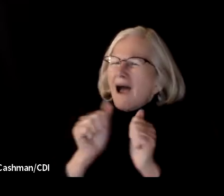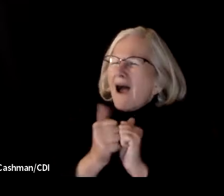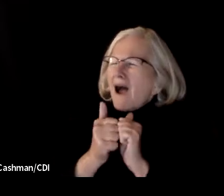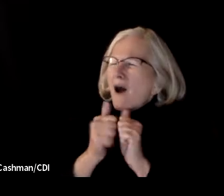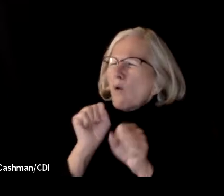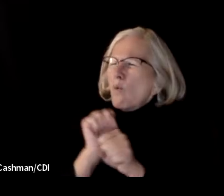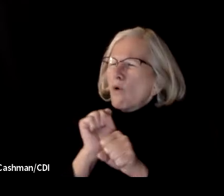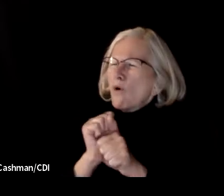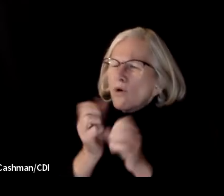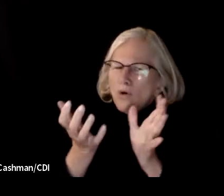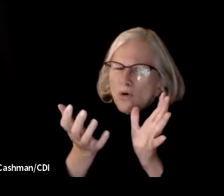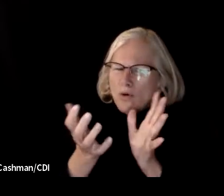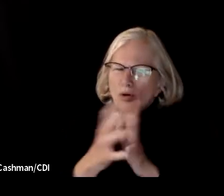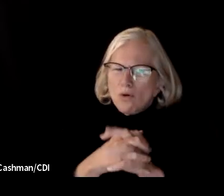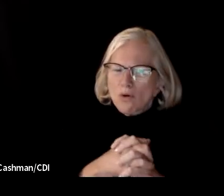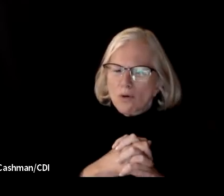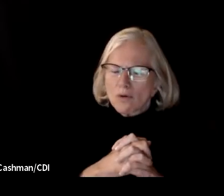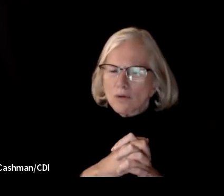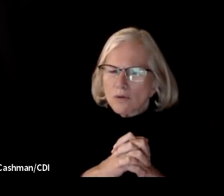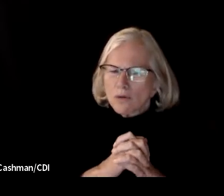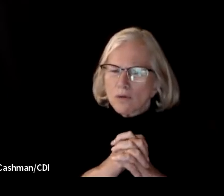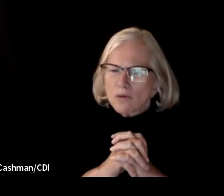because of outbreaks?